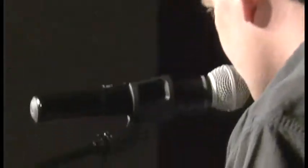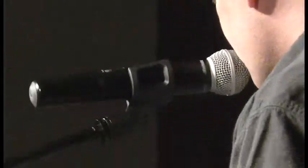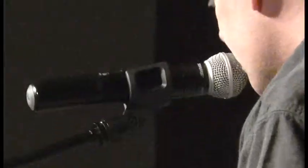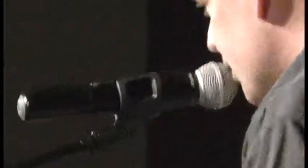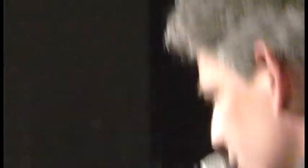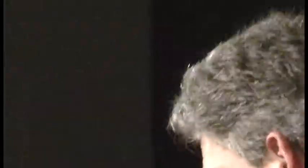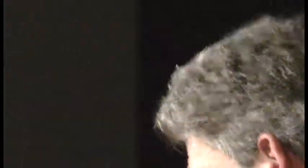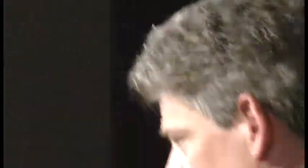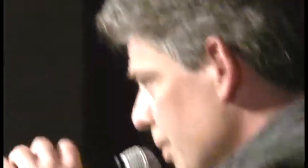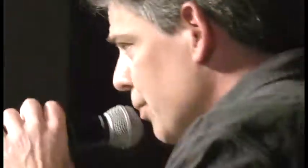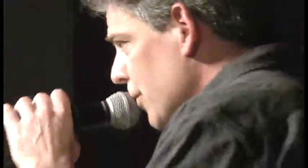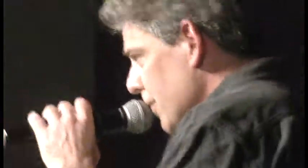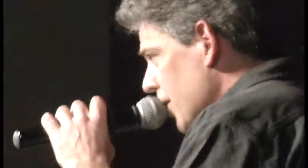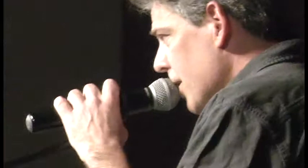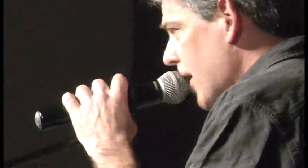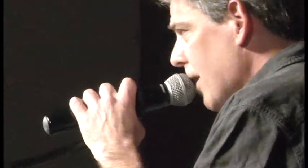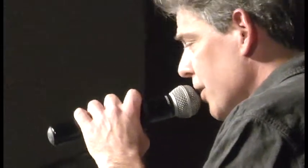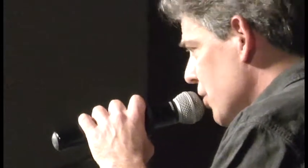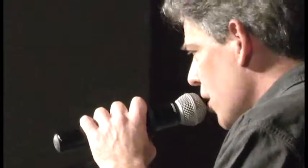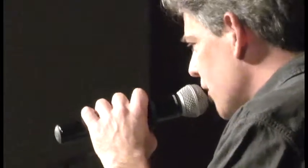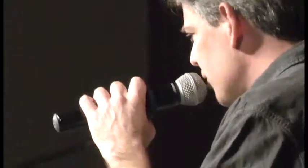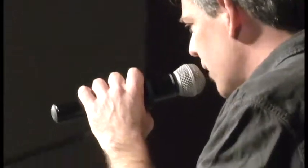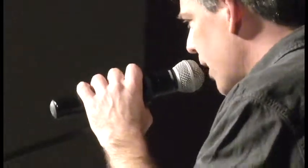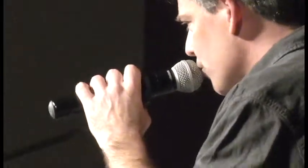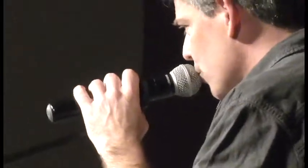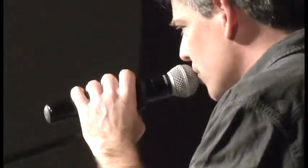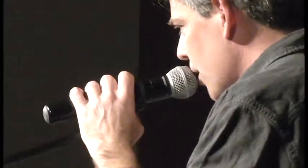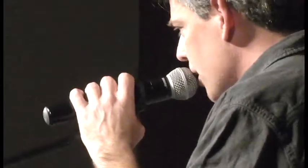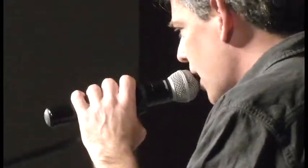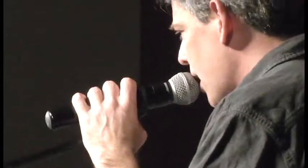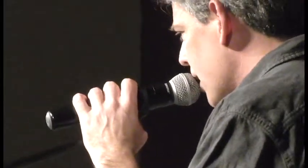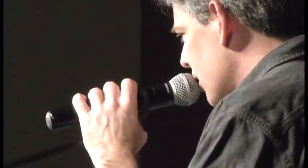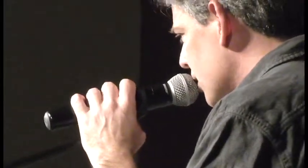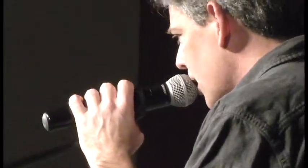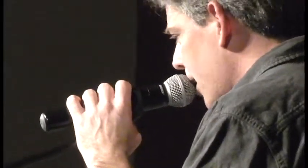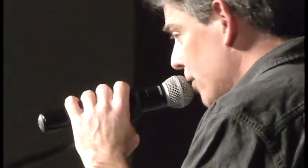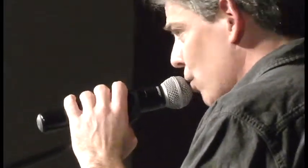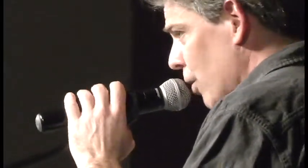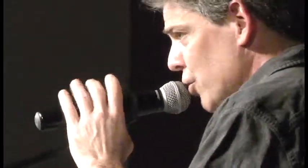Andrew Dug, Andrew Andrew.